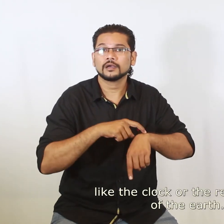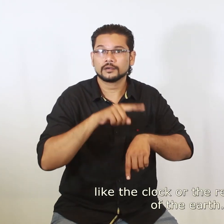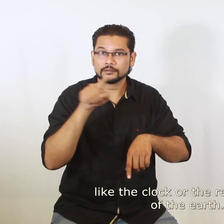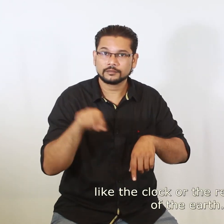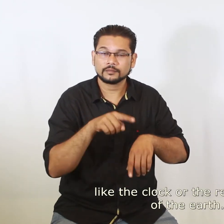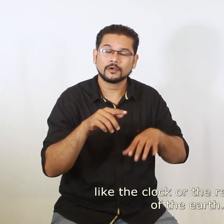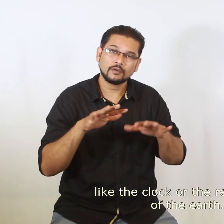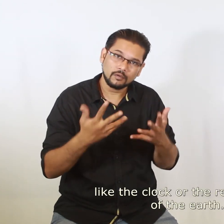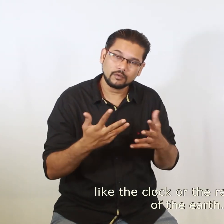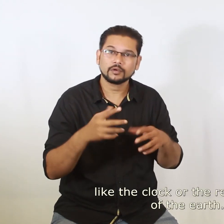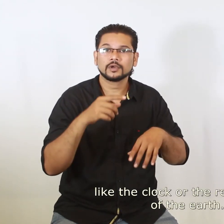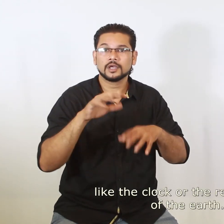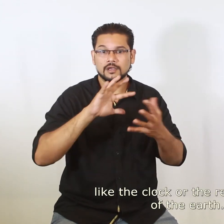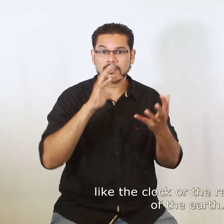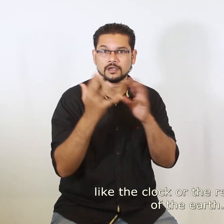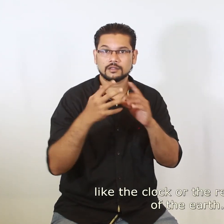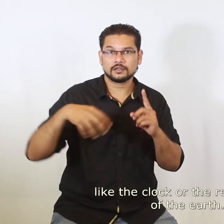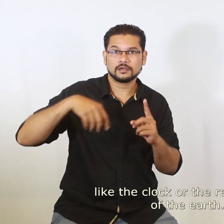like the clock or the revolutions of the Earth.